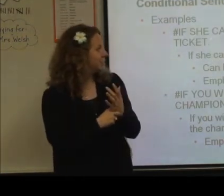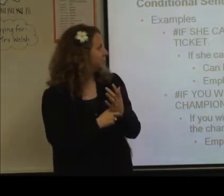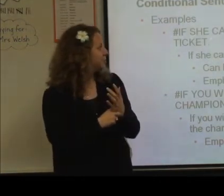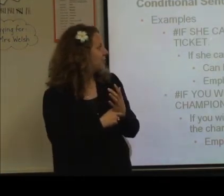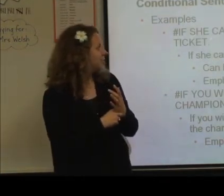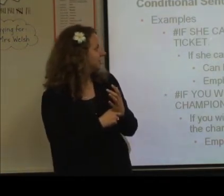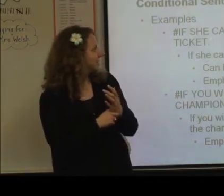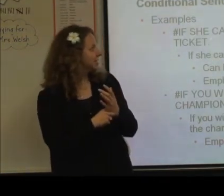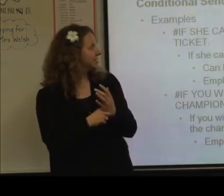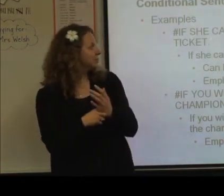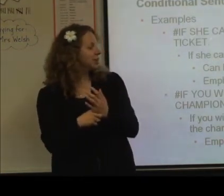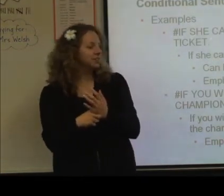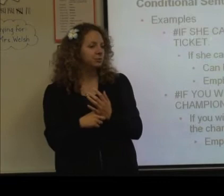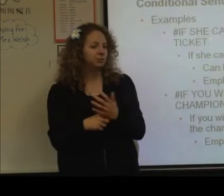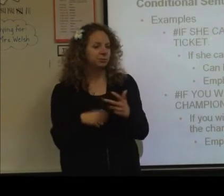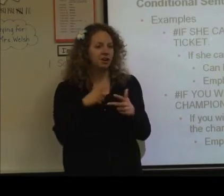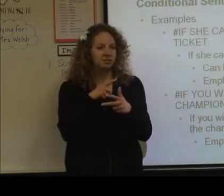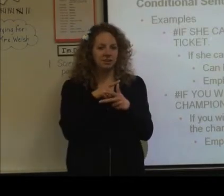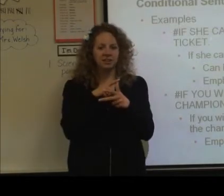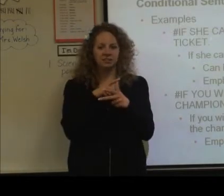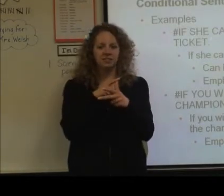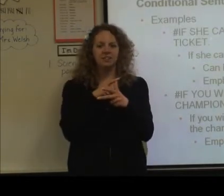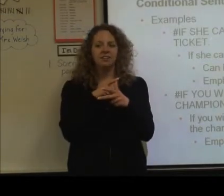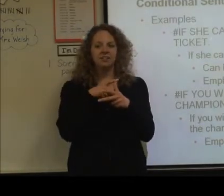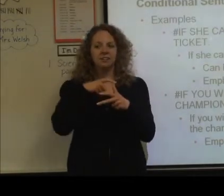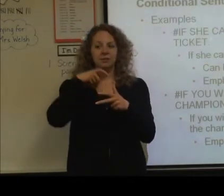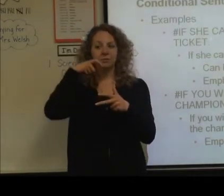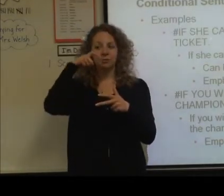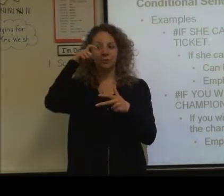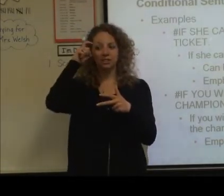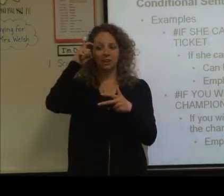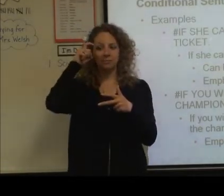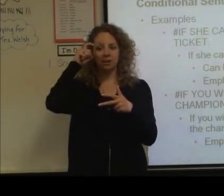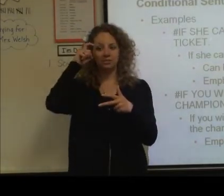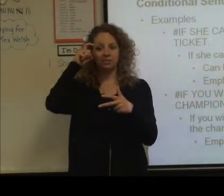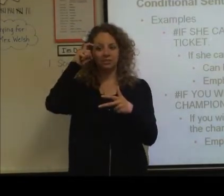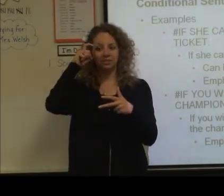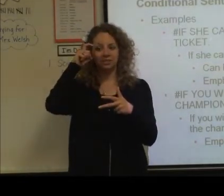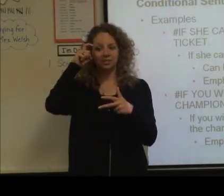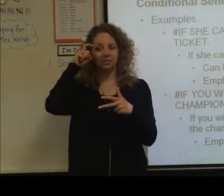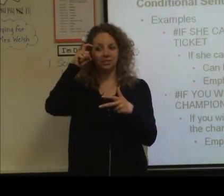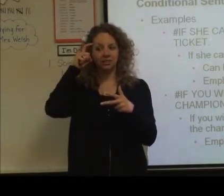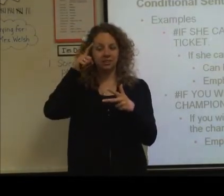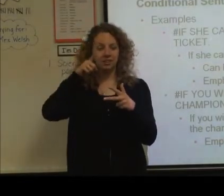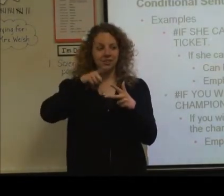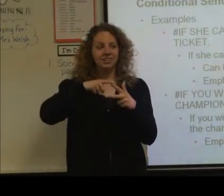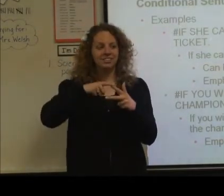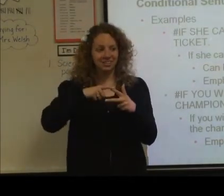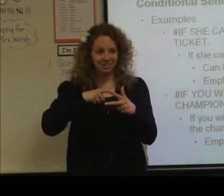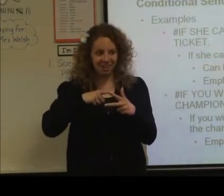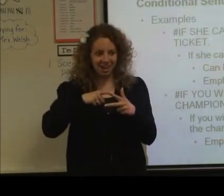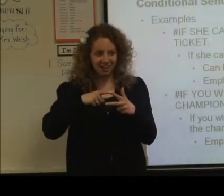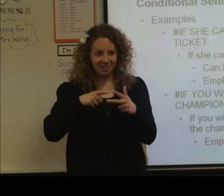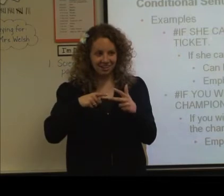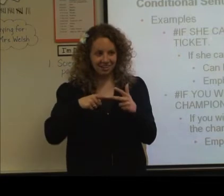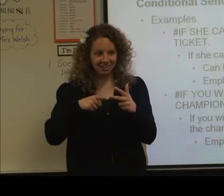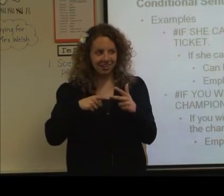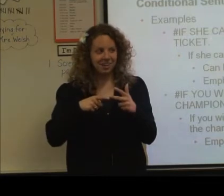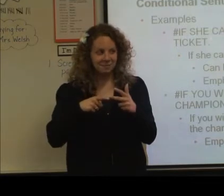guys know all the signs to try this one. So where are 3? Raise eyebrows. Tilt your head. And